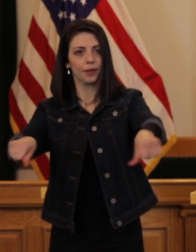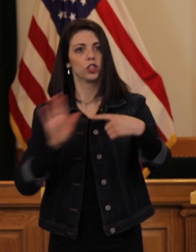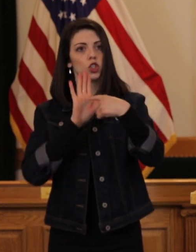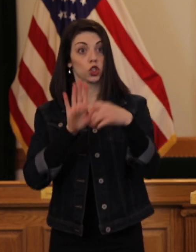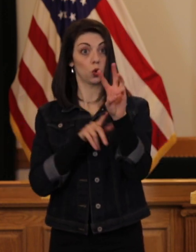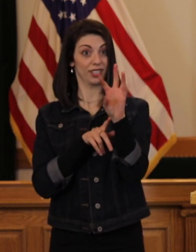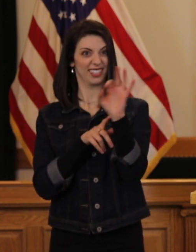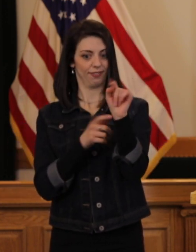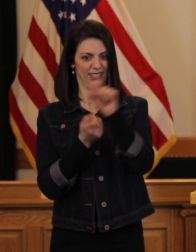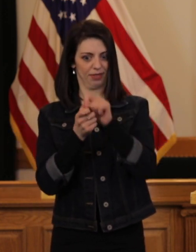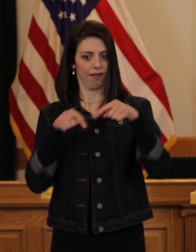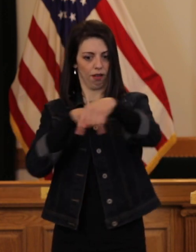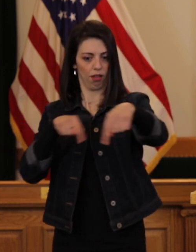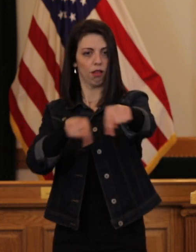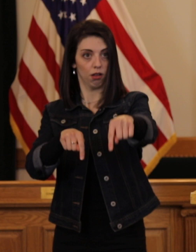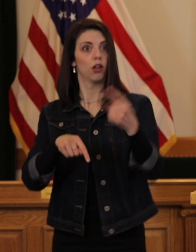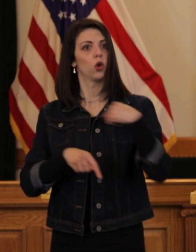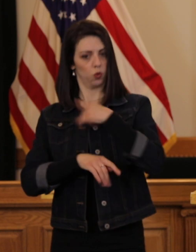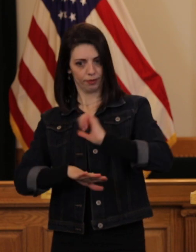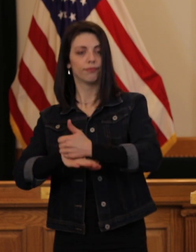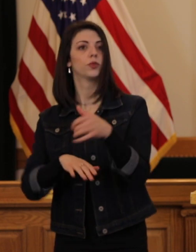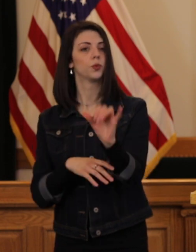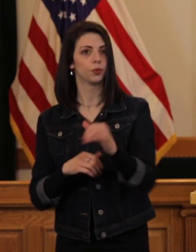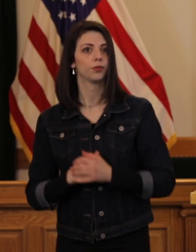4 employees of my clerk's office to help schedule